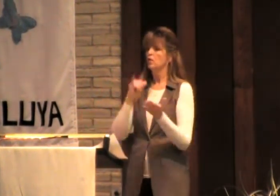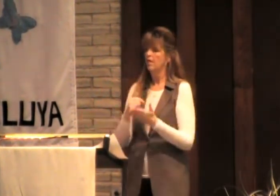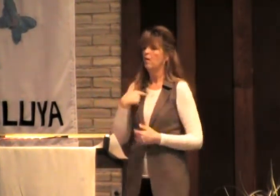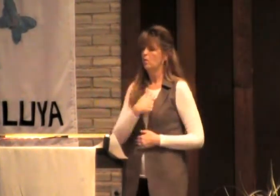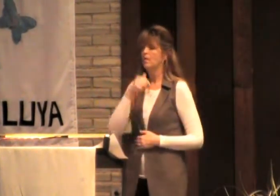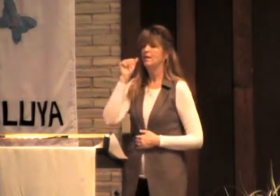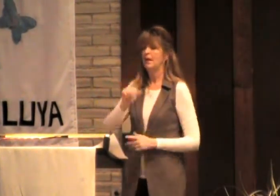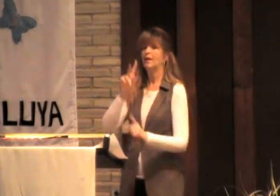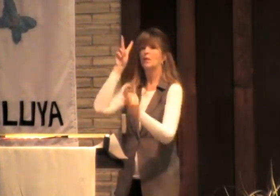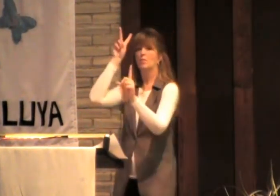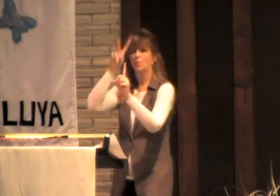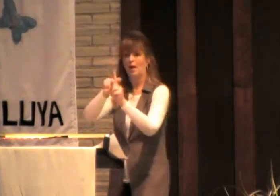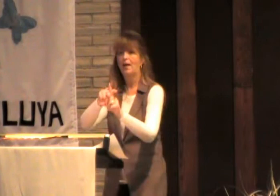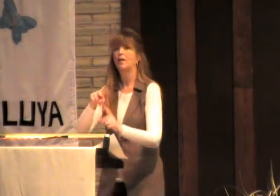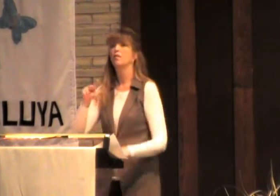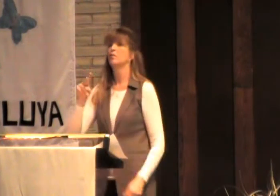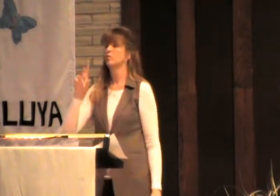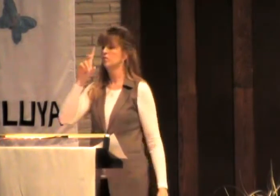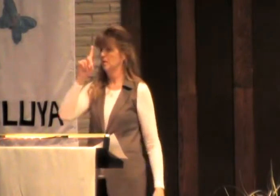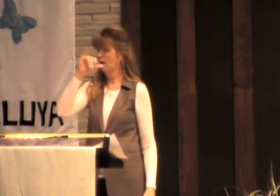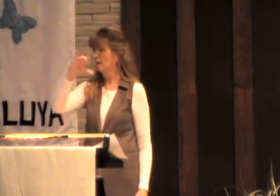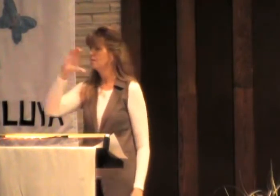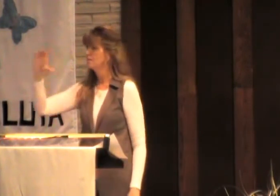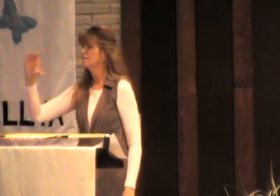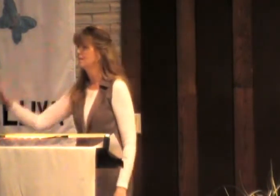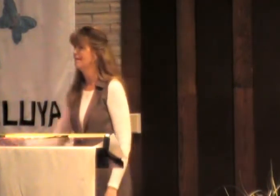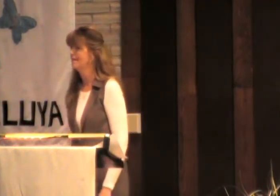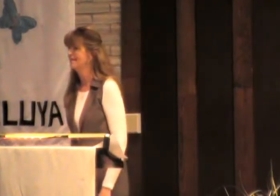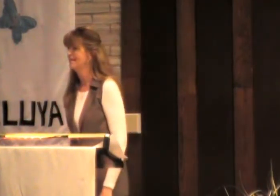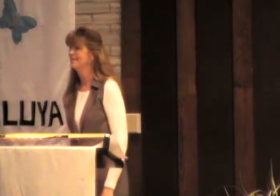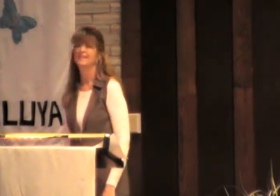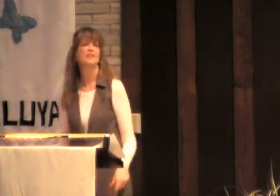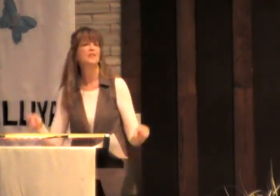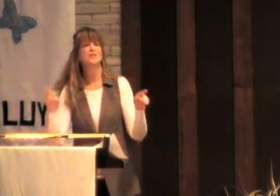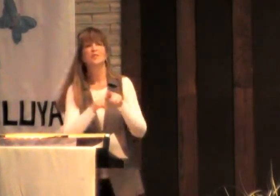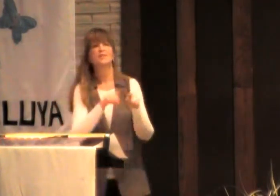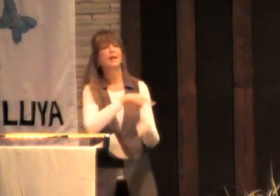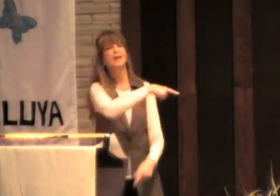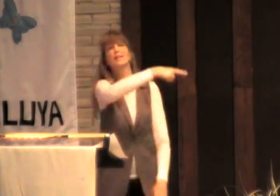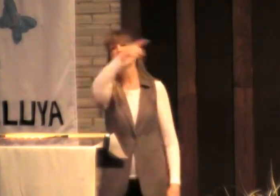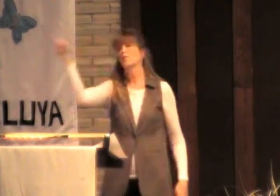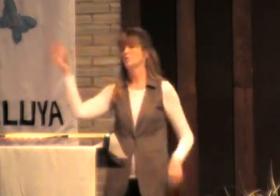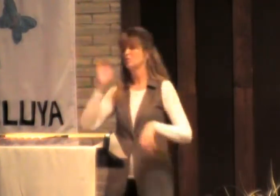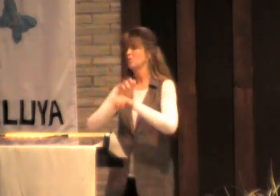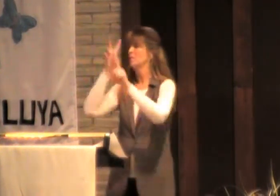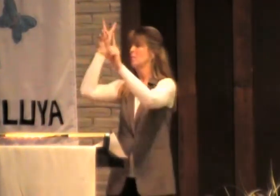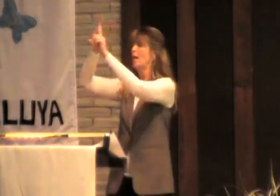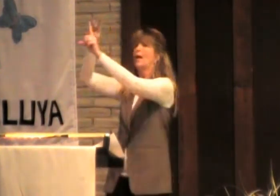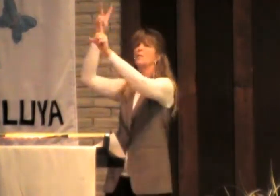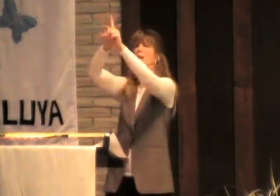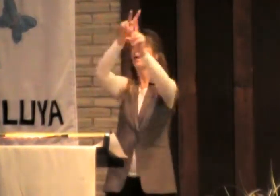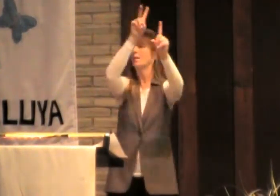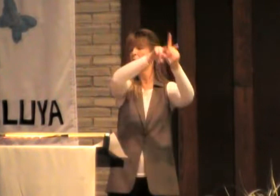open the book, open the Bible. We can apply this to DICC.